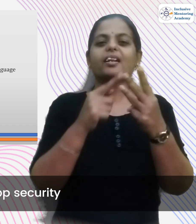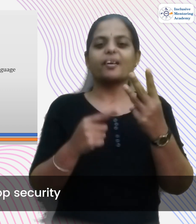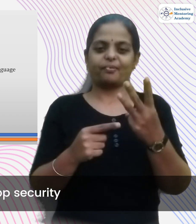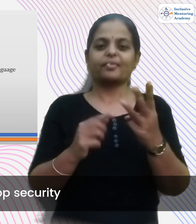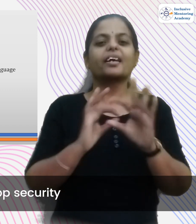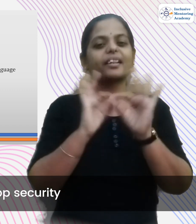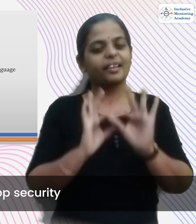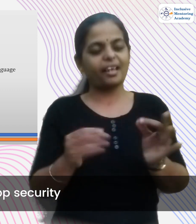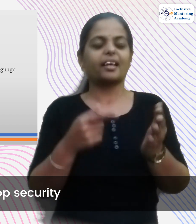Advanced app security.